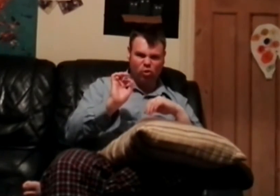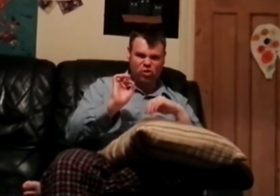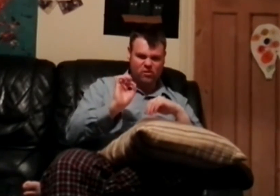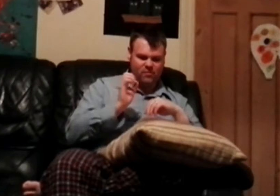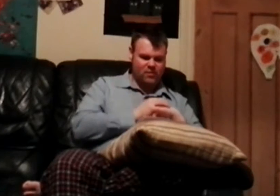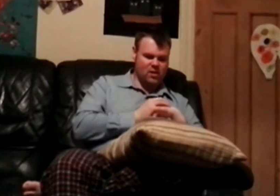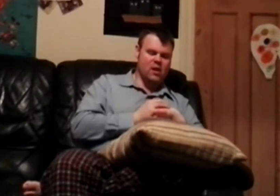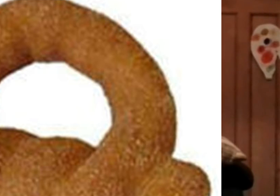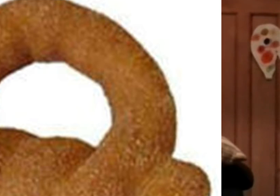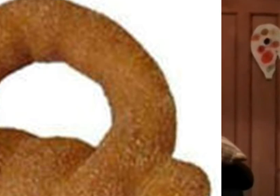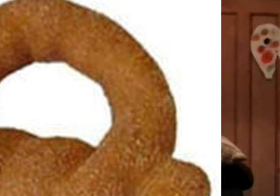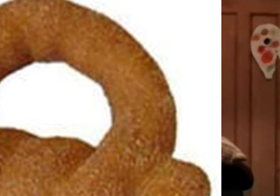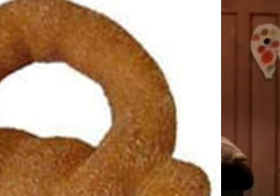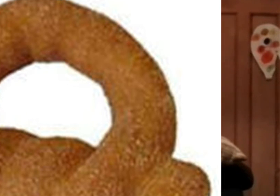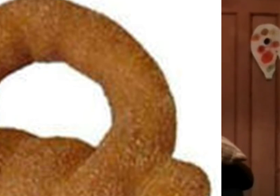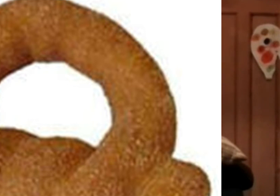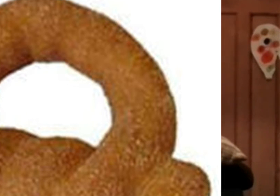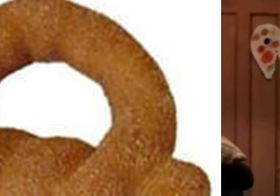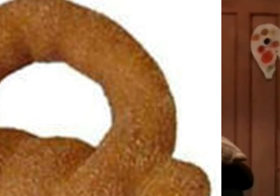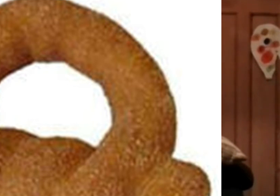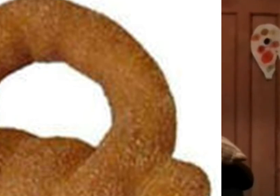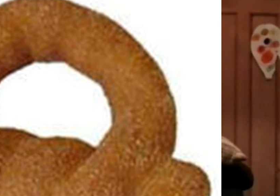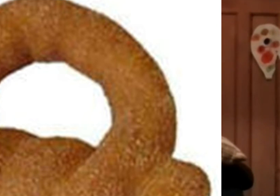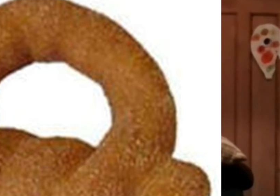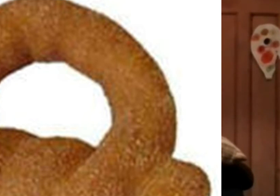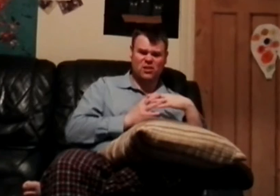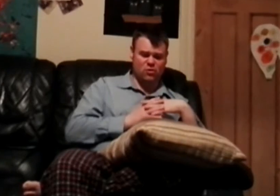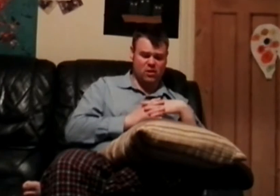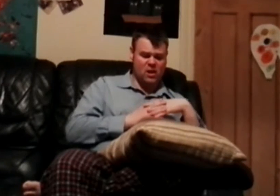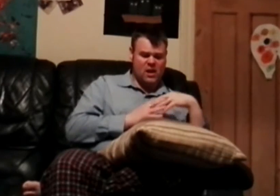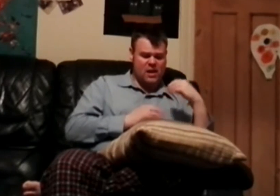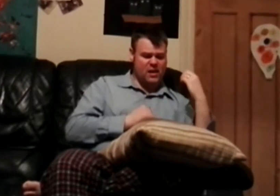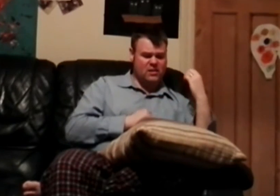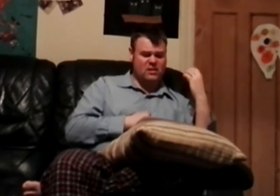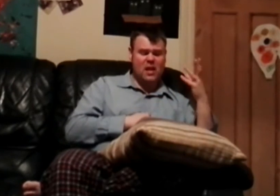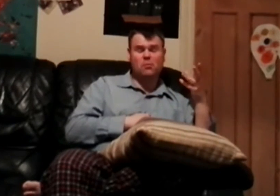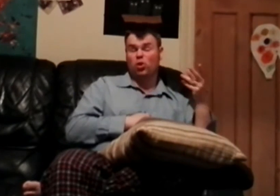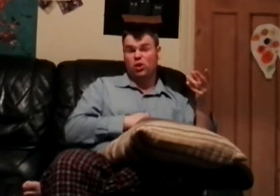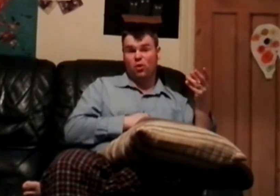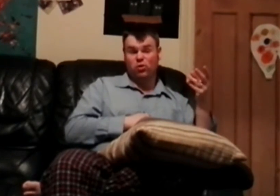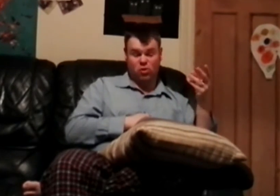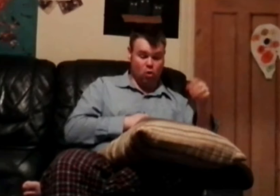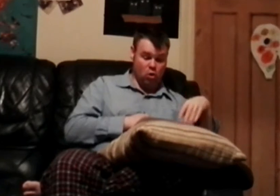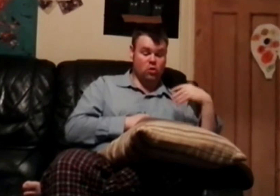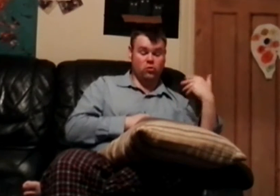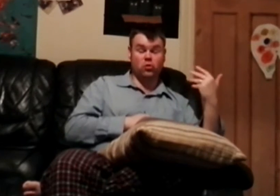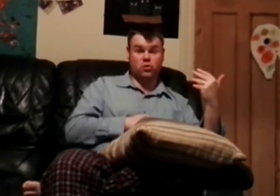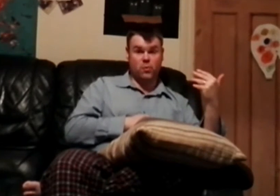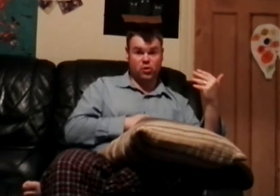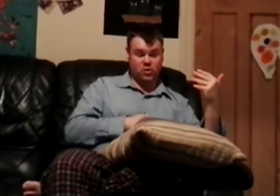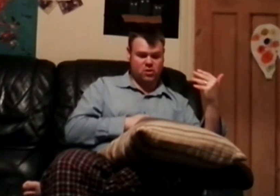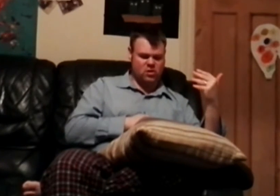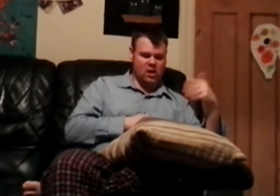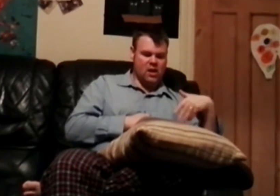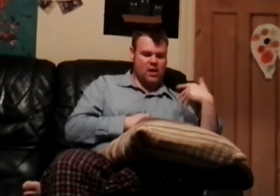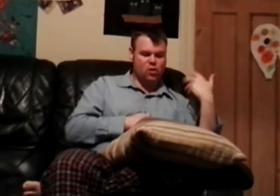Nonivot, a Limburgian pastry dating from the 17th century. Its name, Nonivot, or nun's buttocks, it